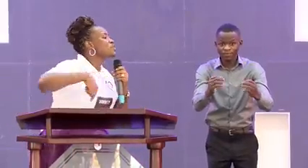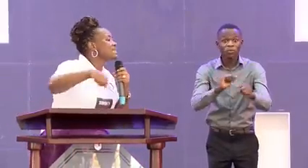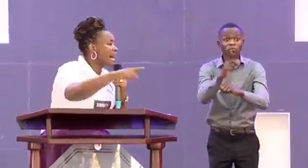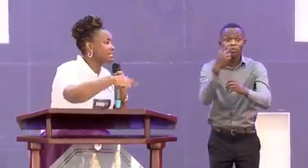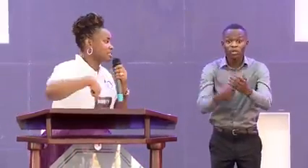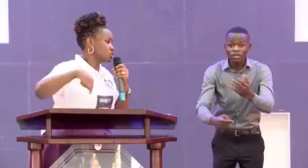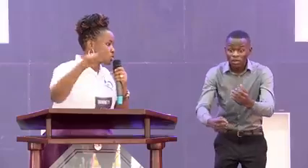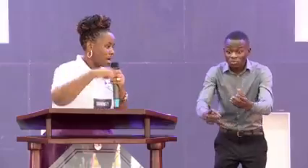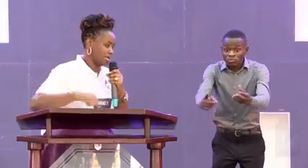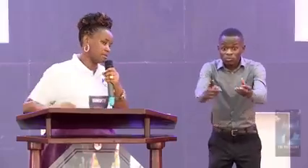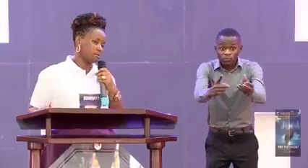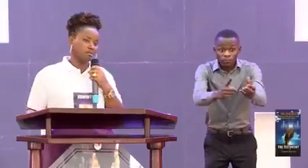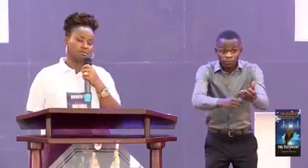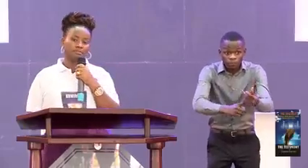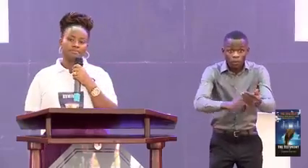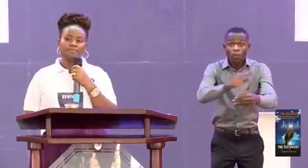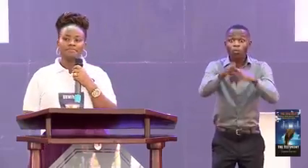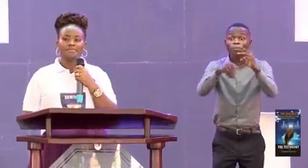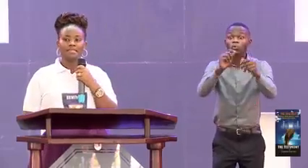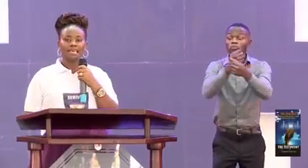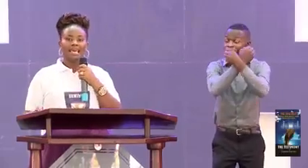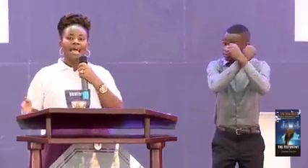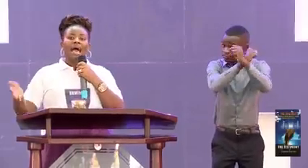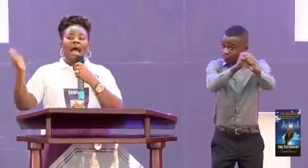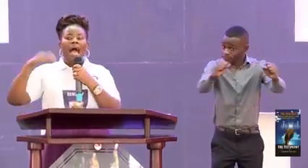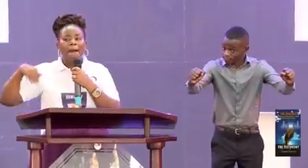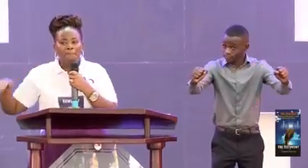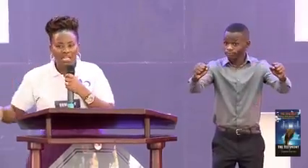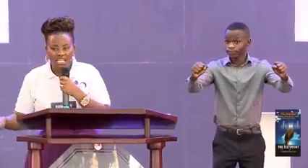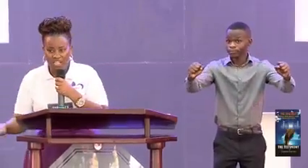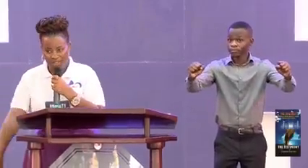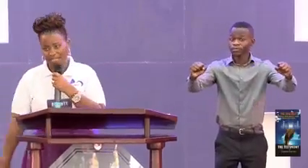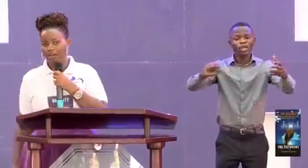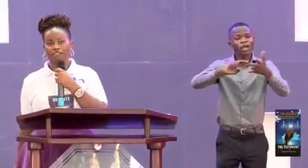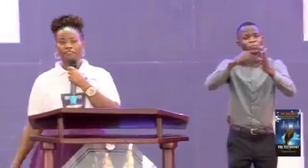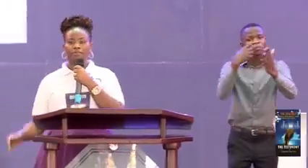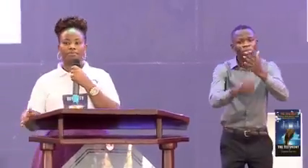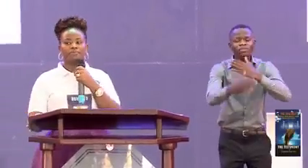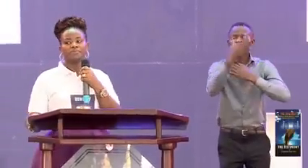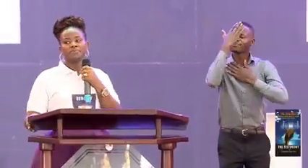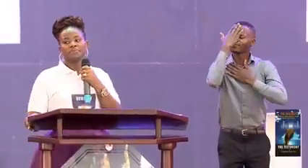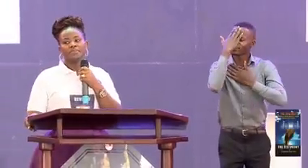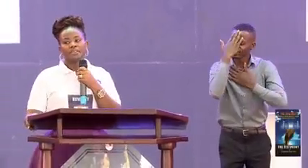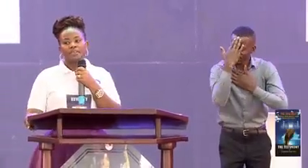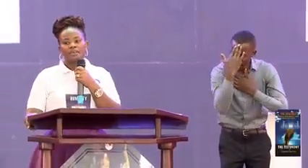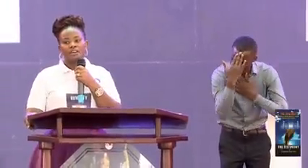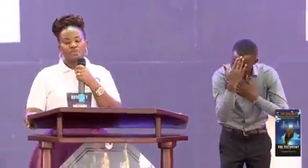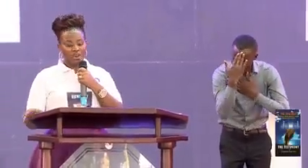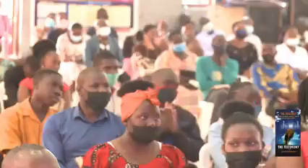win people's hearts to Christ. Okusobola okwangula emitima eri Kristo. Humbling yourself. Nga